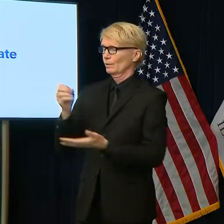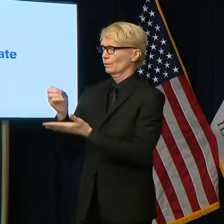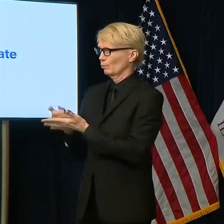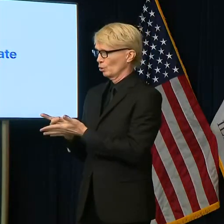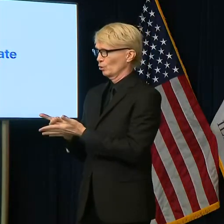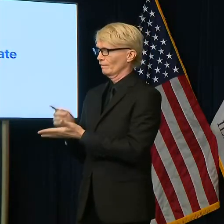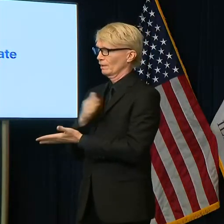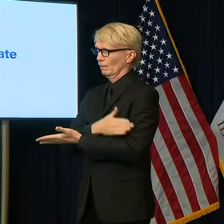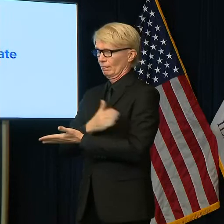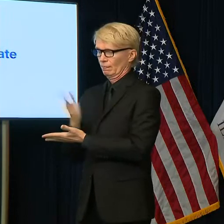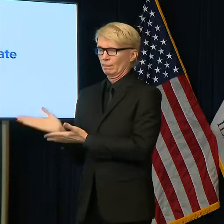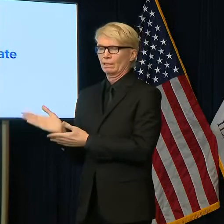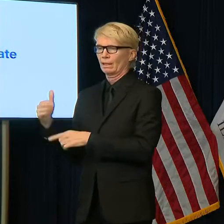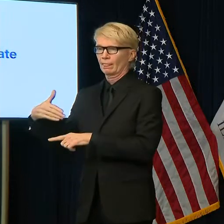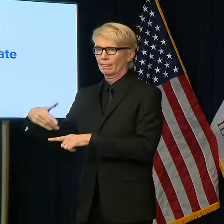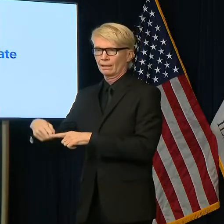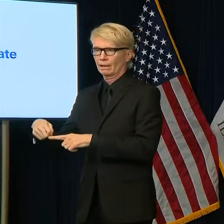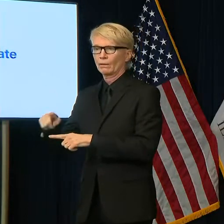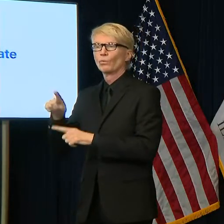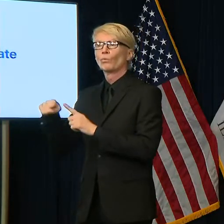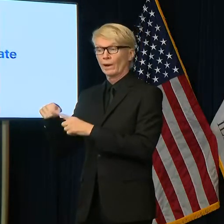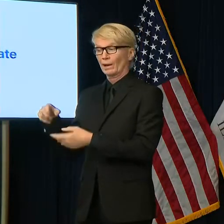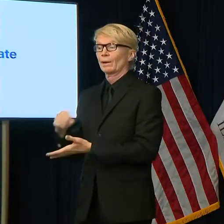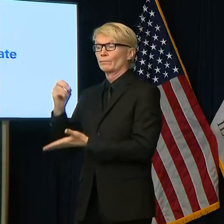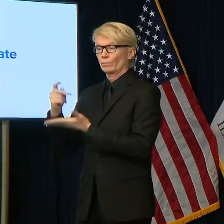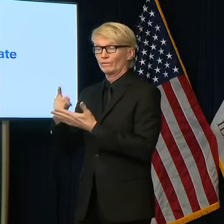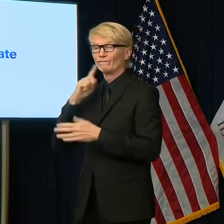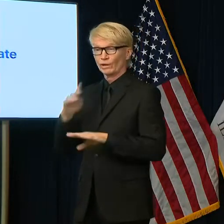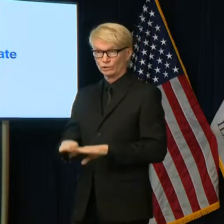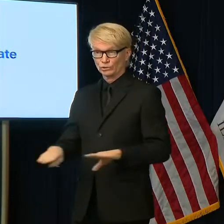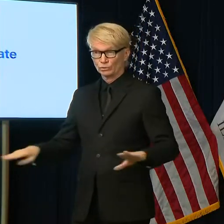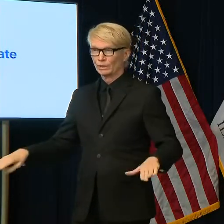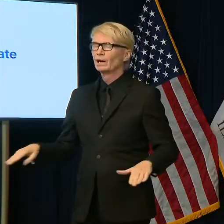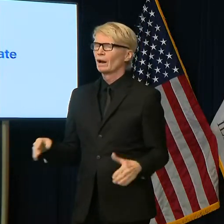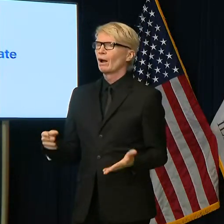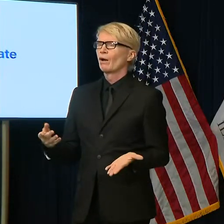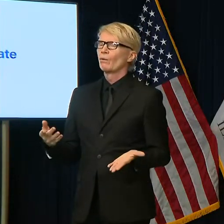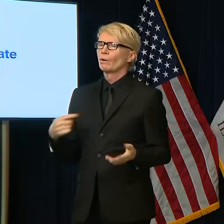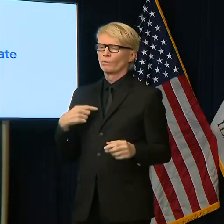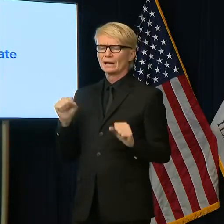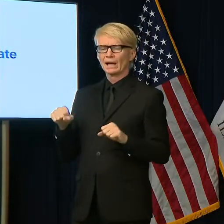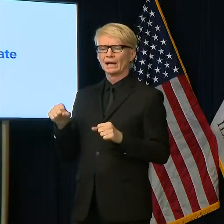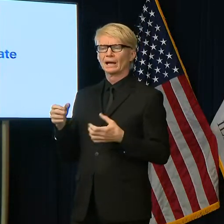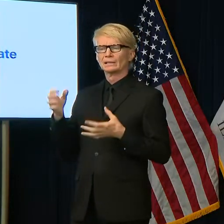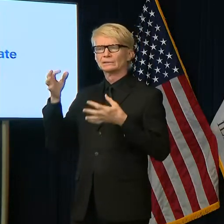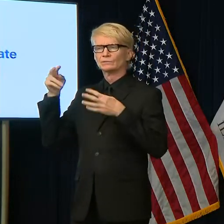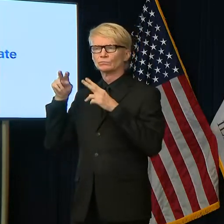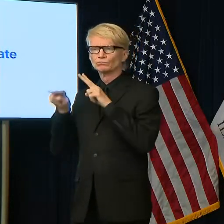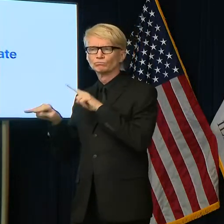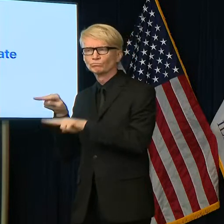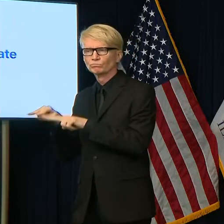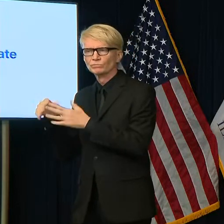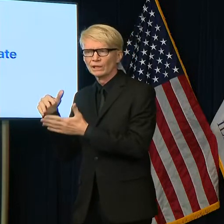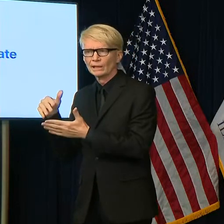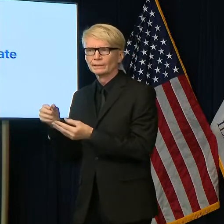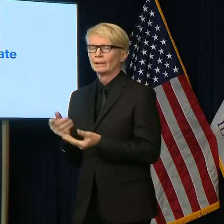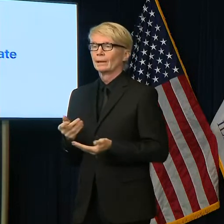young people. But certainly we're in the early throes of vaccine distribution. So,